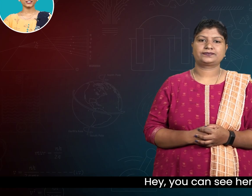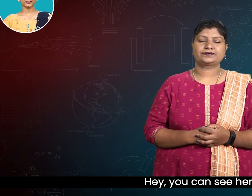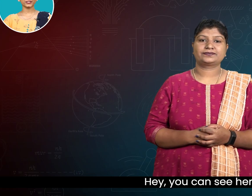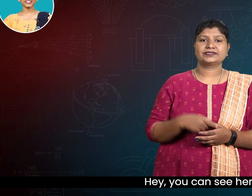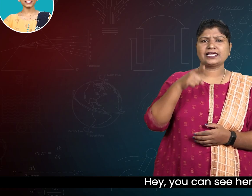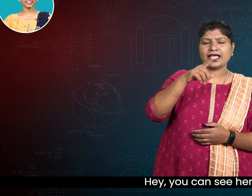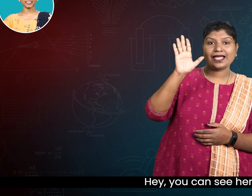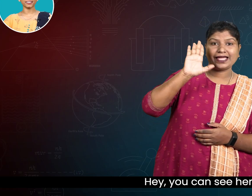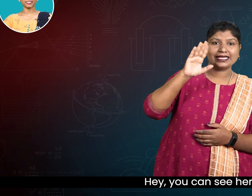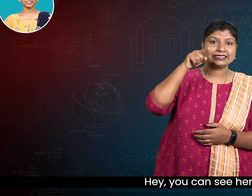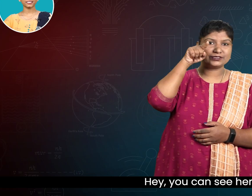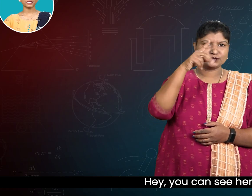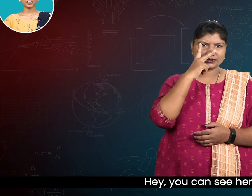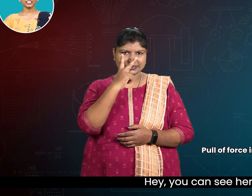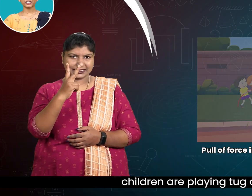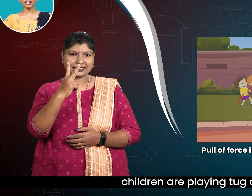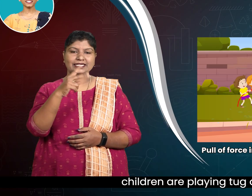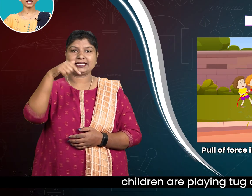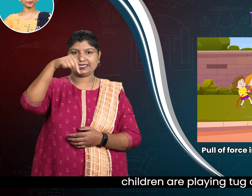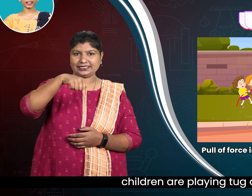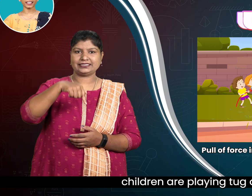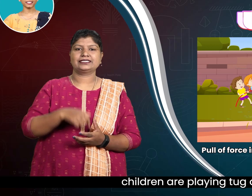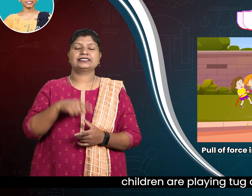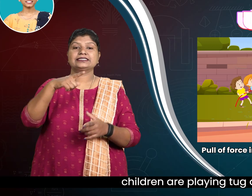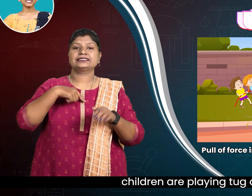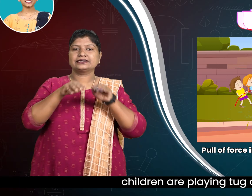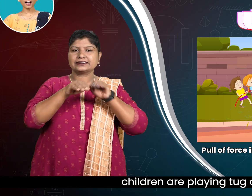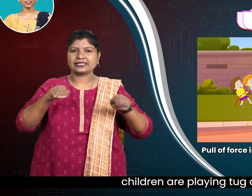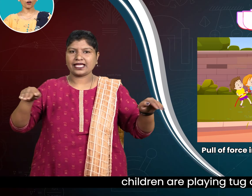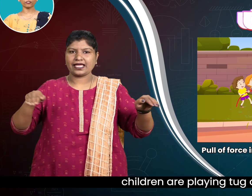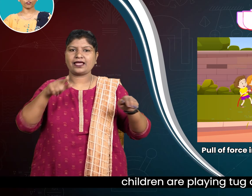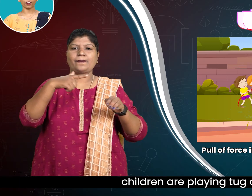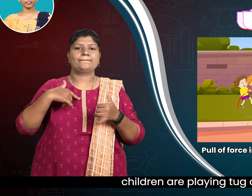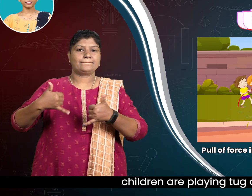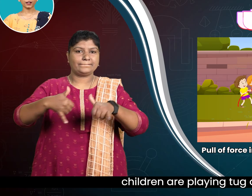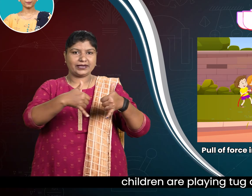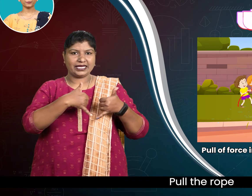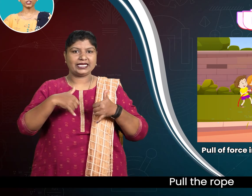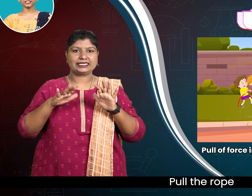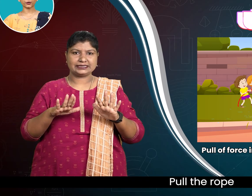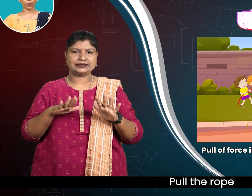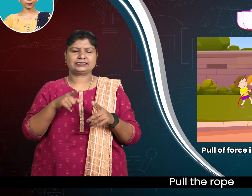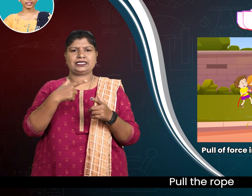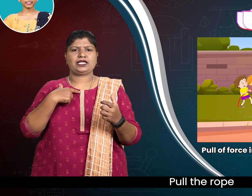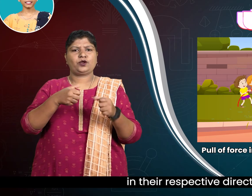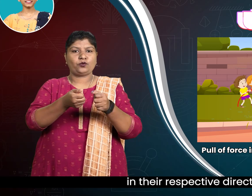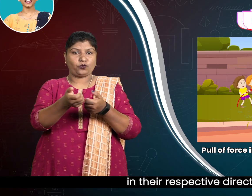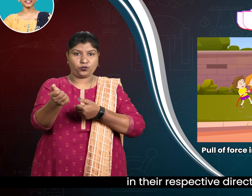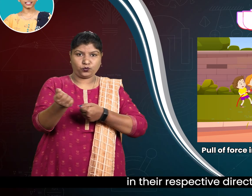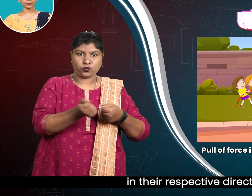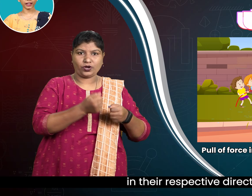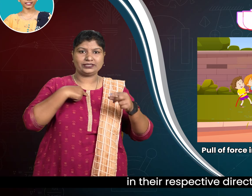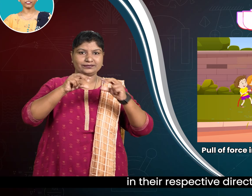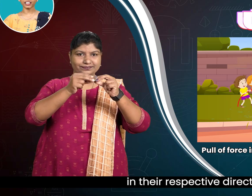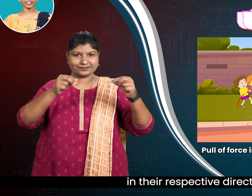Hey, you can see here. Children are playing tug of war, pull the rope in